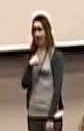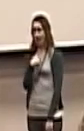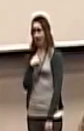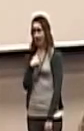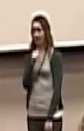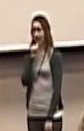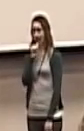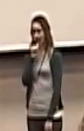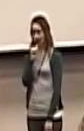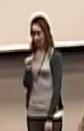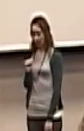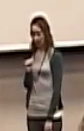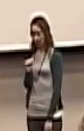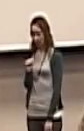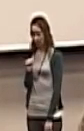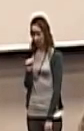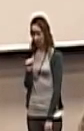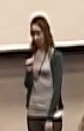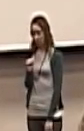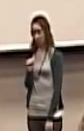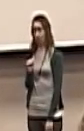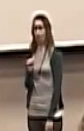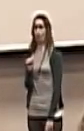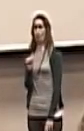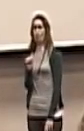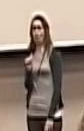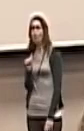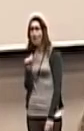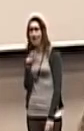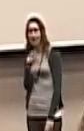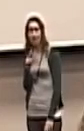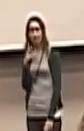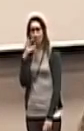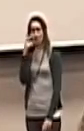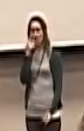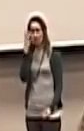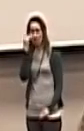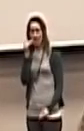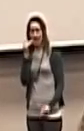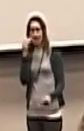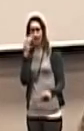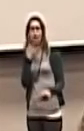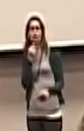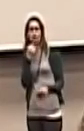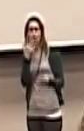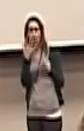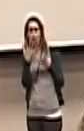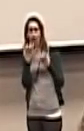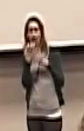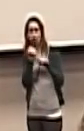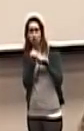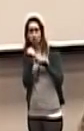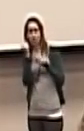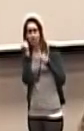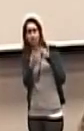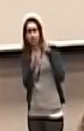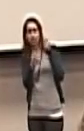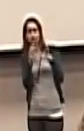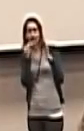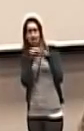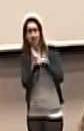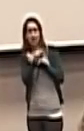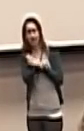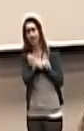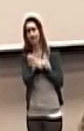am. And that's a troubling statement. We wonder why the Jews picked up stones to kill him. And it makes no sense unless